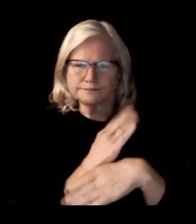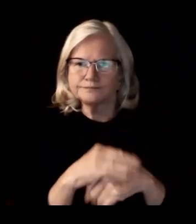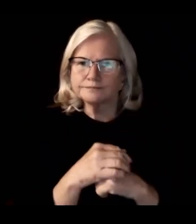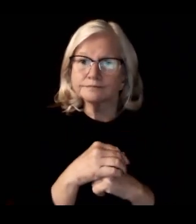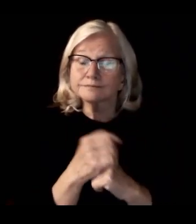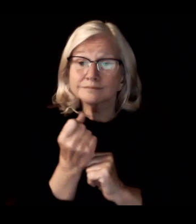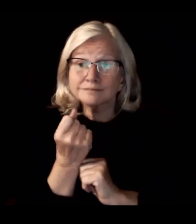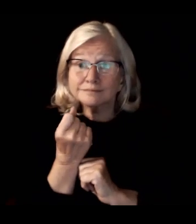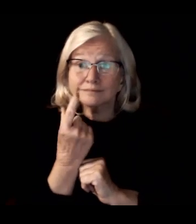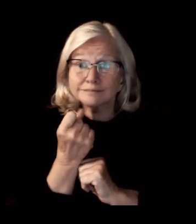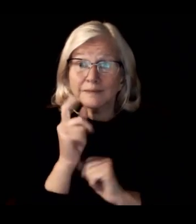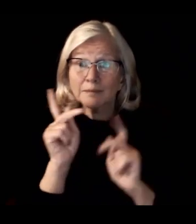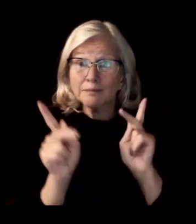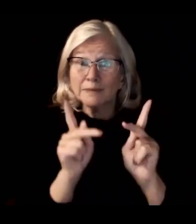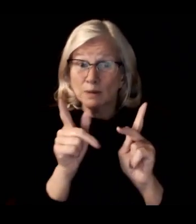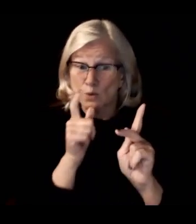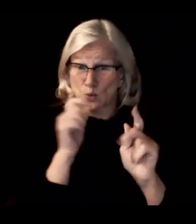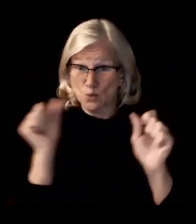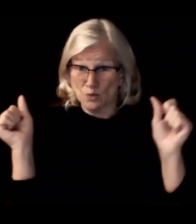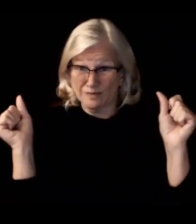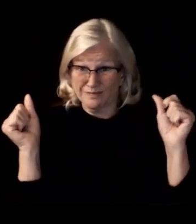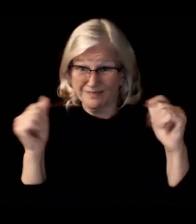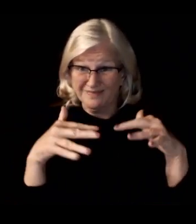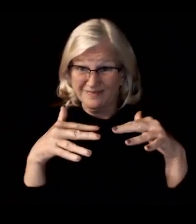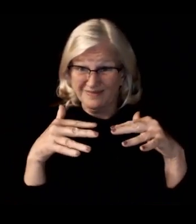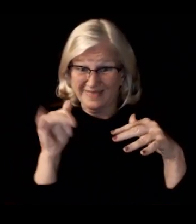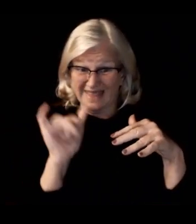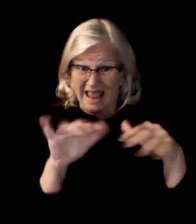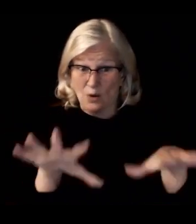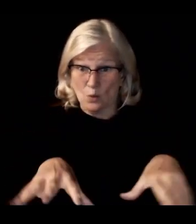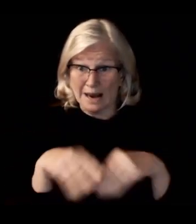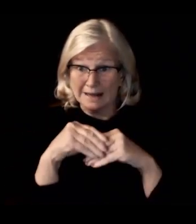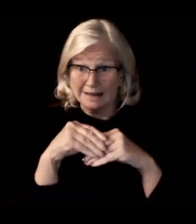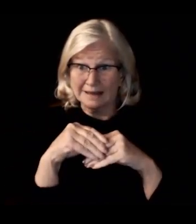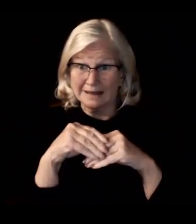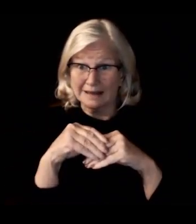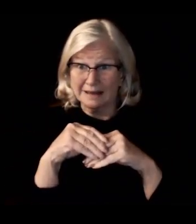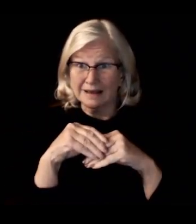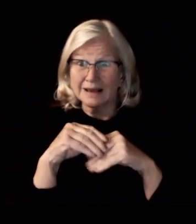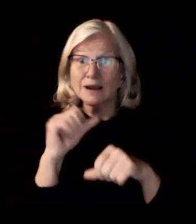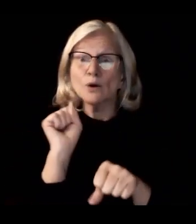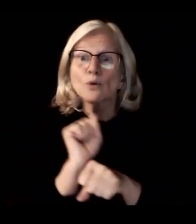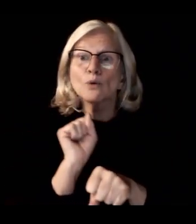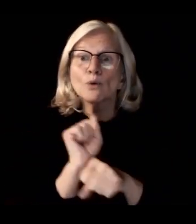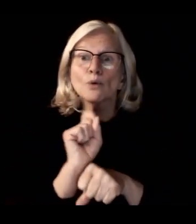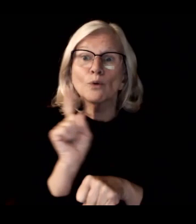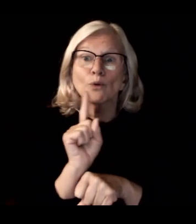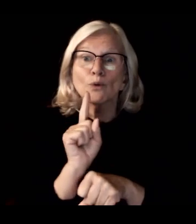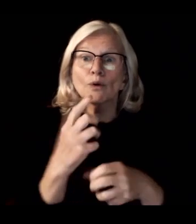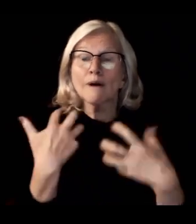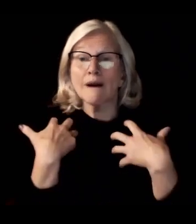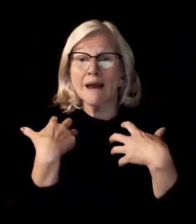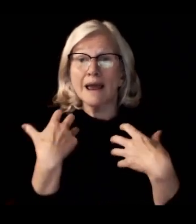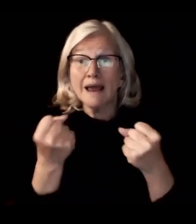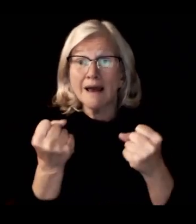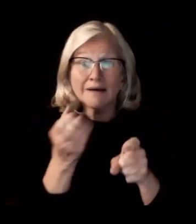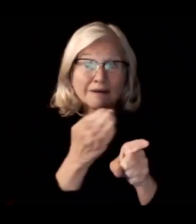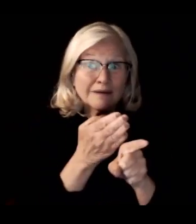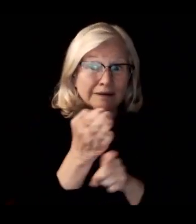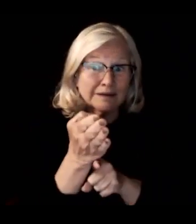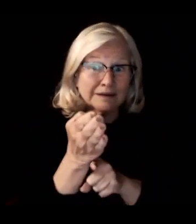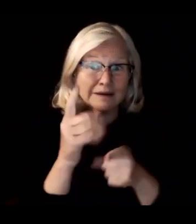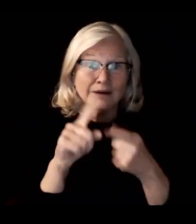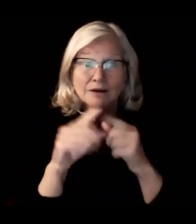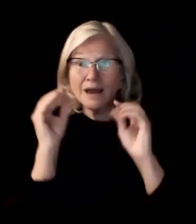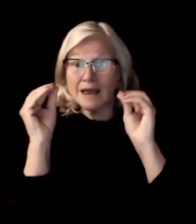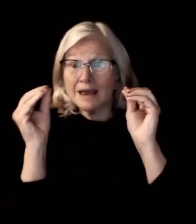work in healthcare and education, but we have not yet identified secondary spread. And while